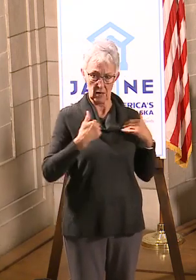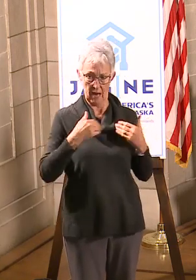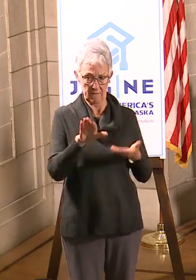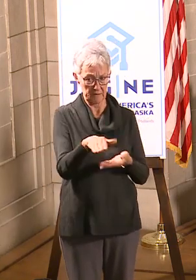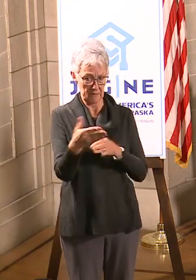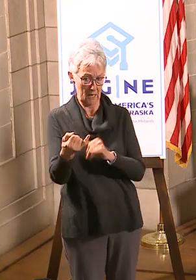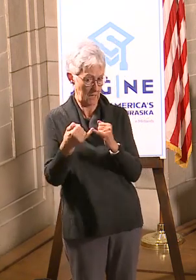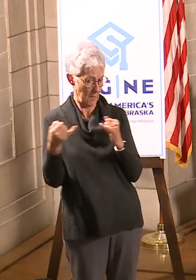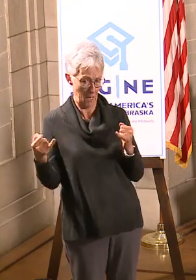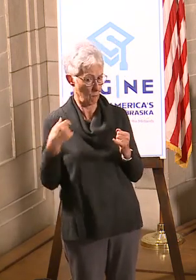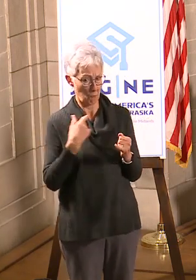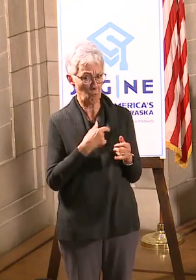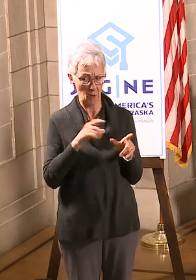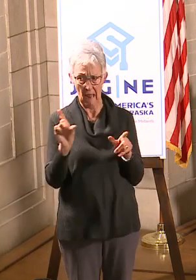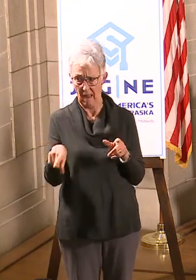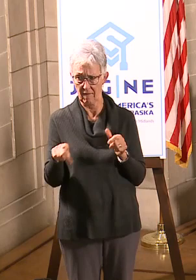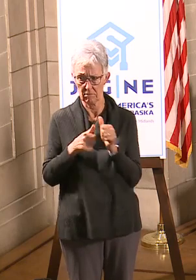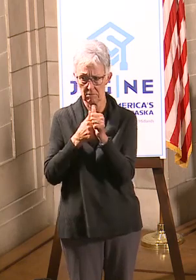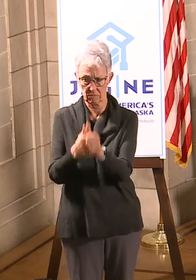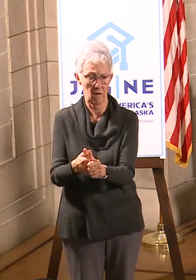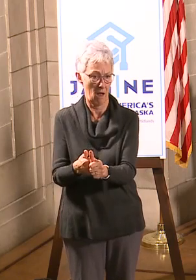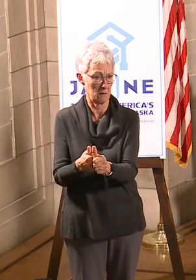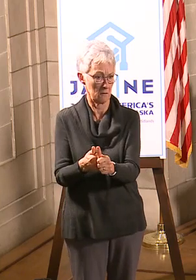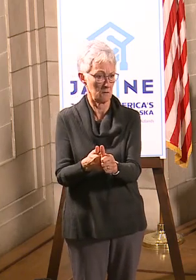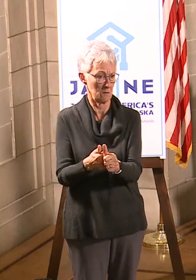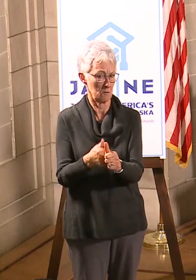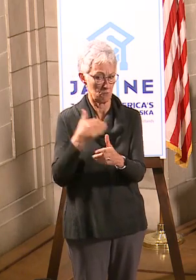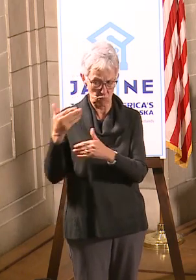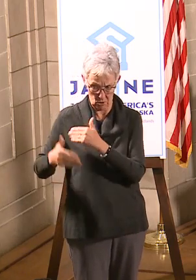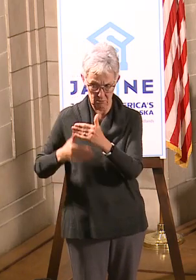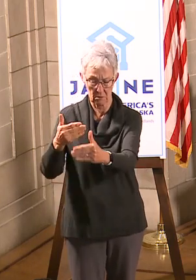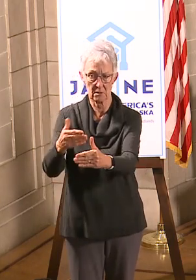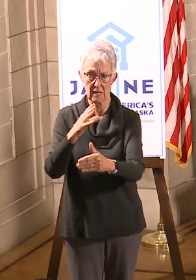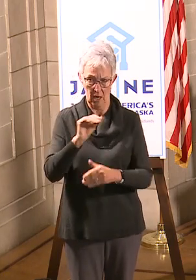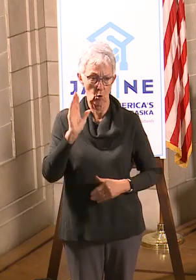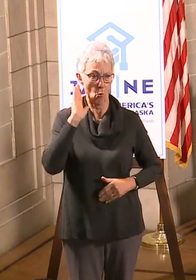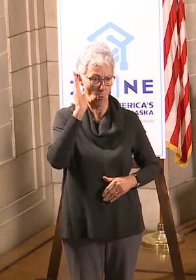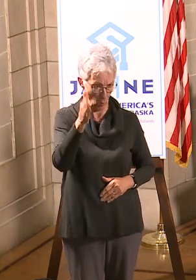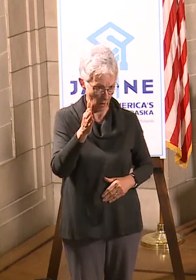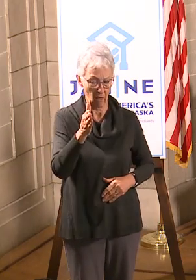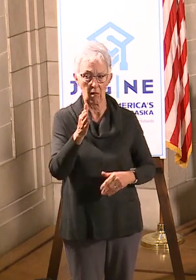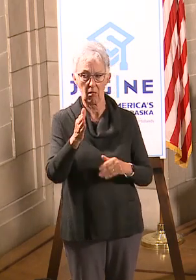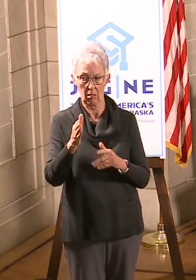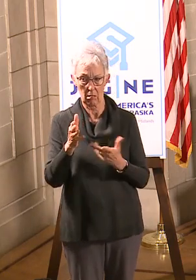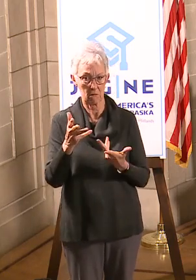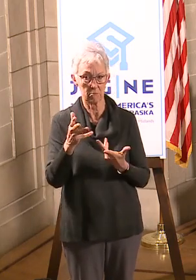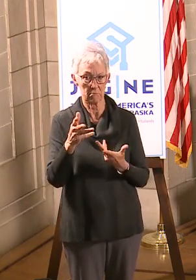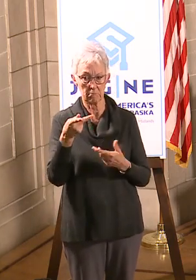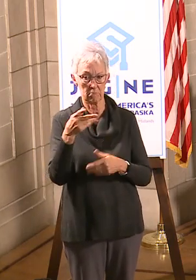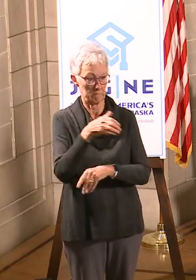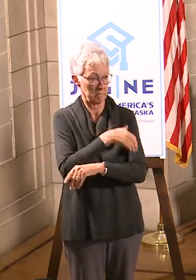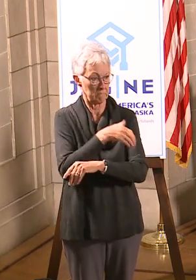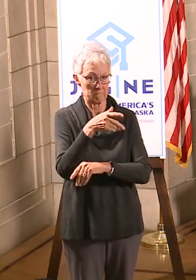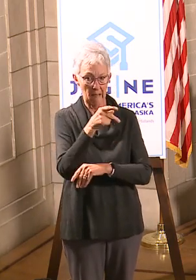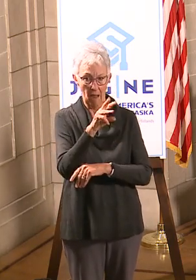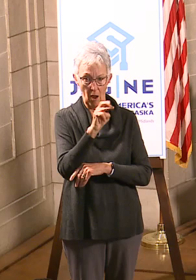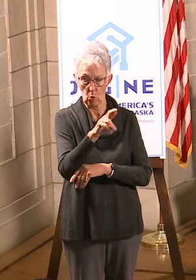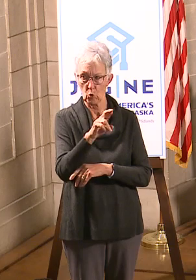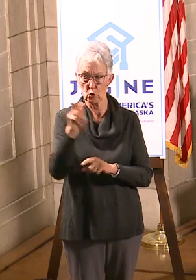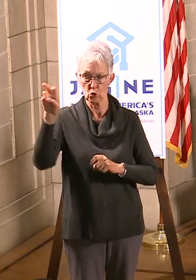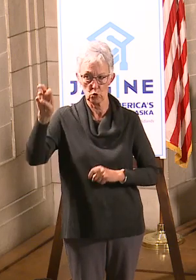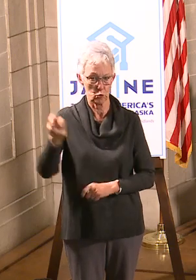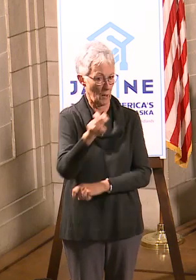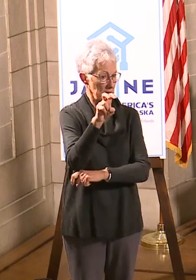follow the process. We will have an orderly transition of power if that's the way the legal cases run, and